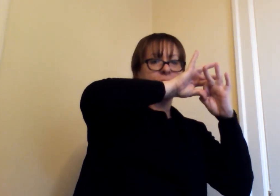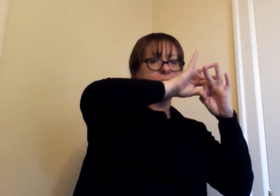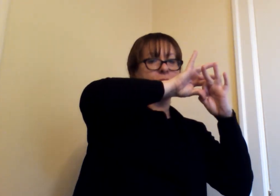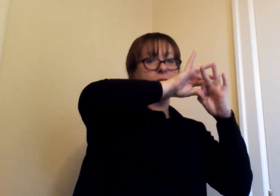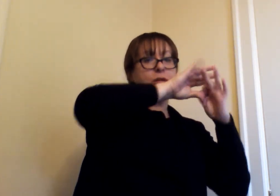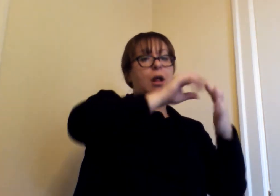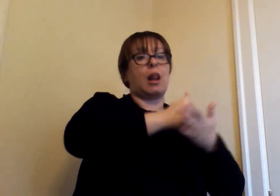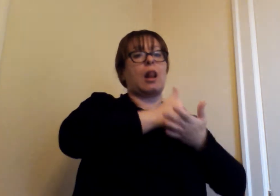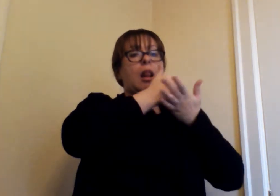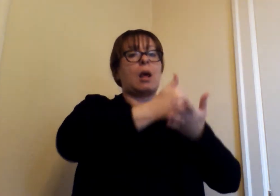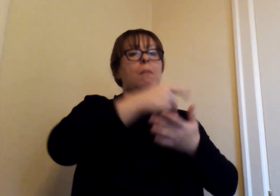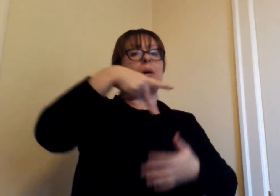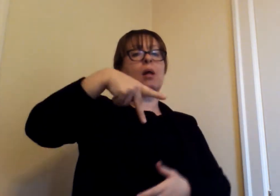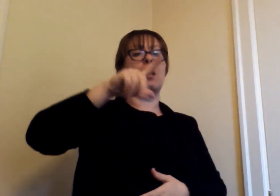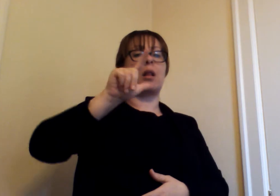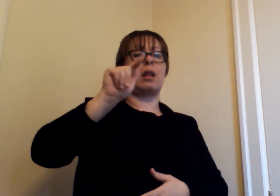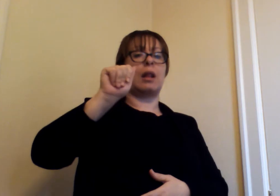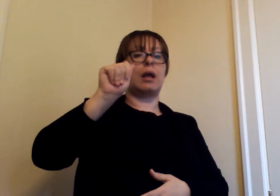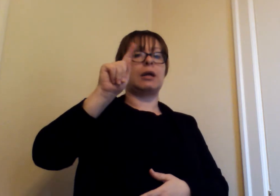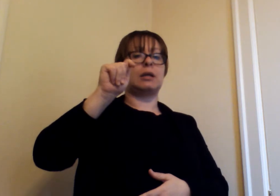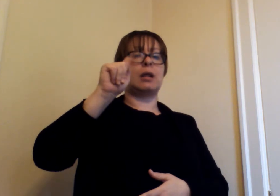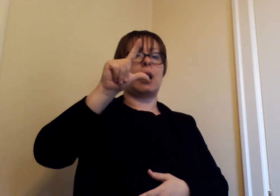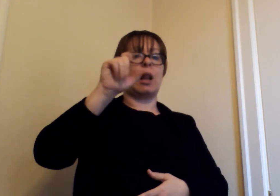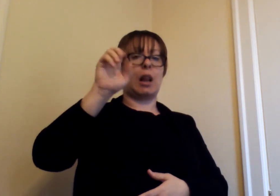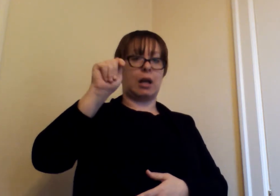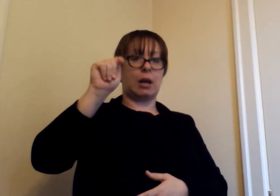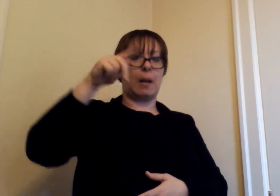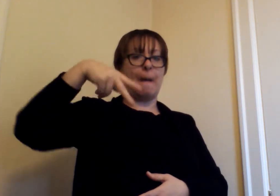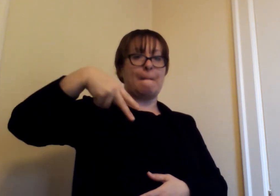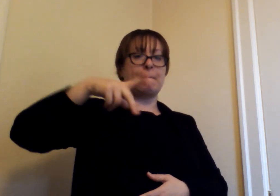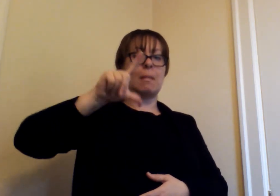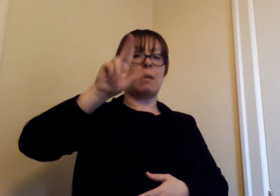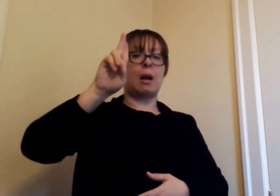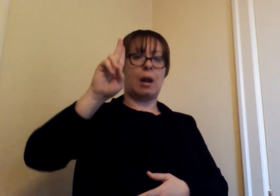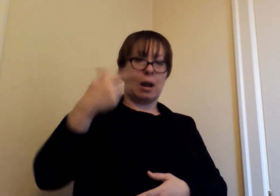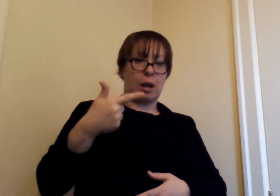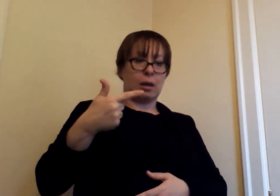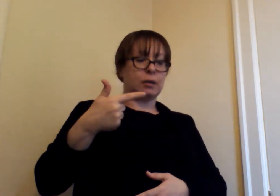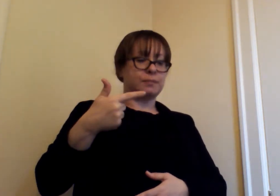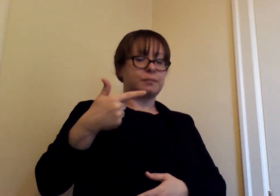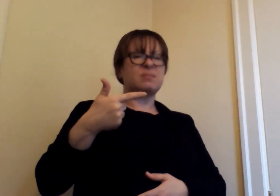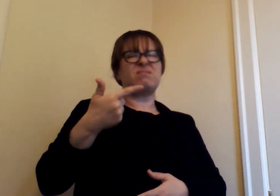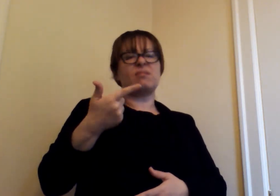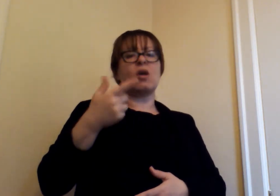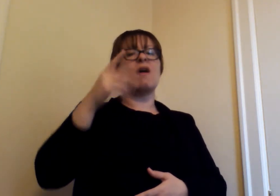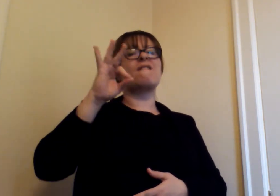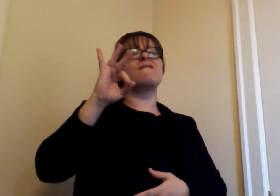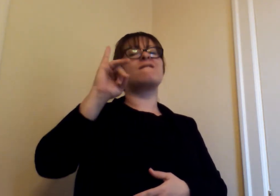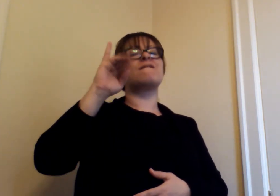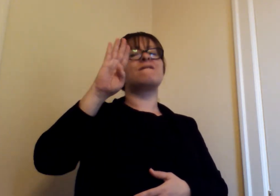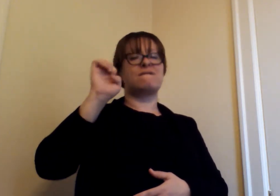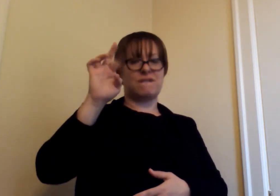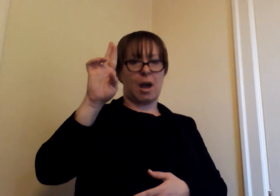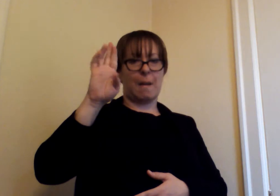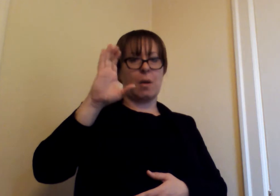plug and fibrin clot. Apply the ID label on the filled evacuation tube and store it for transport